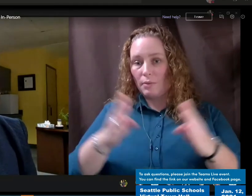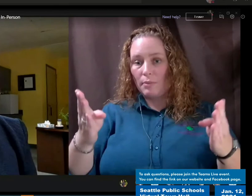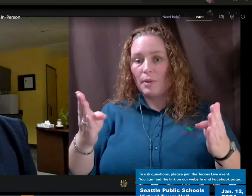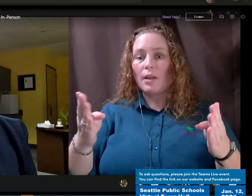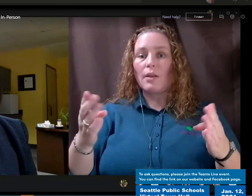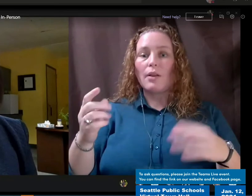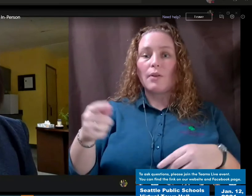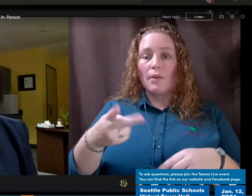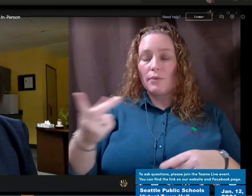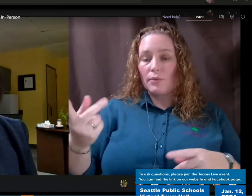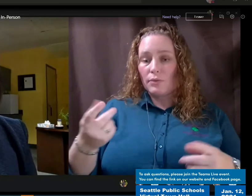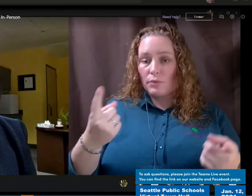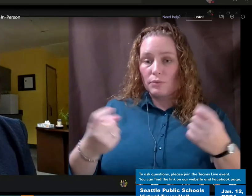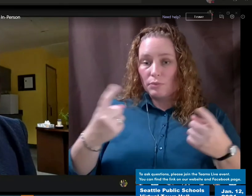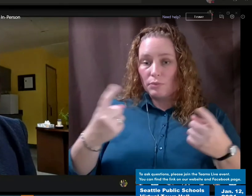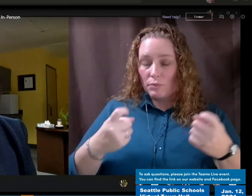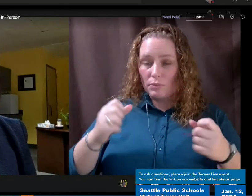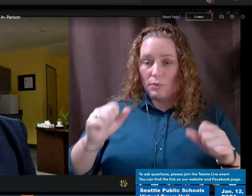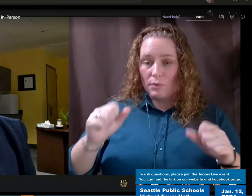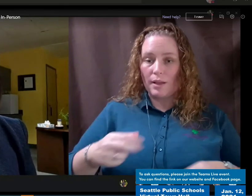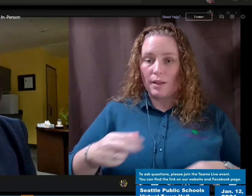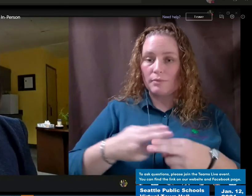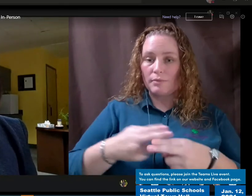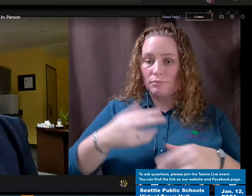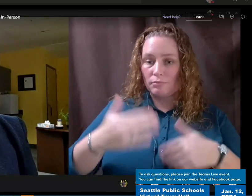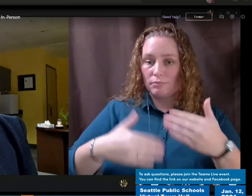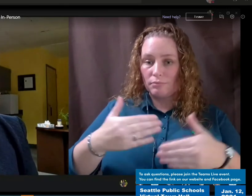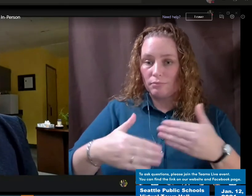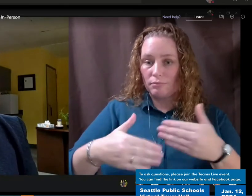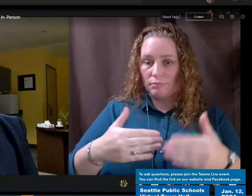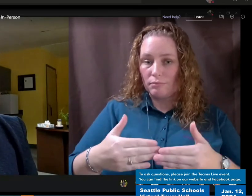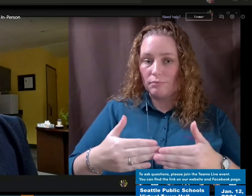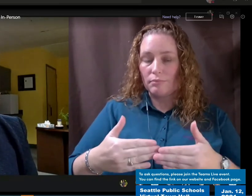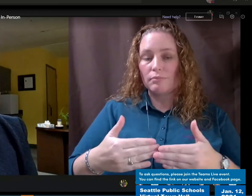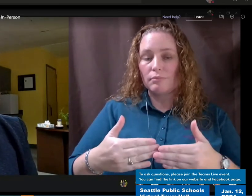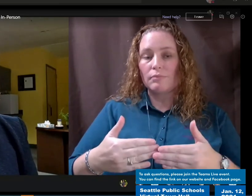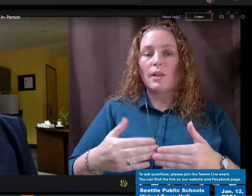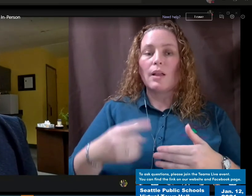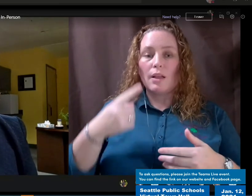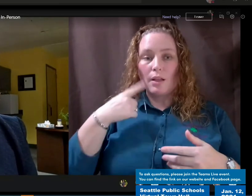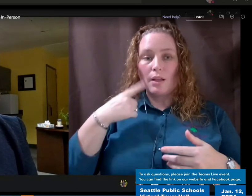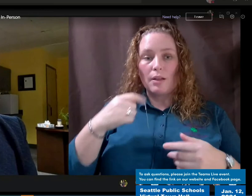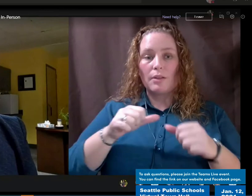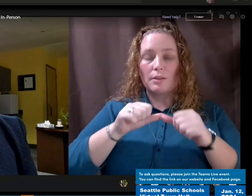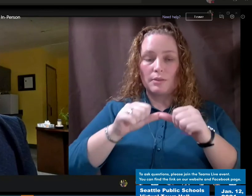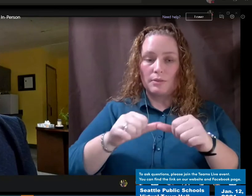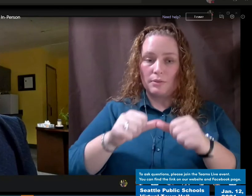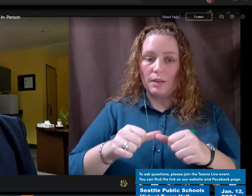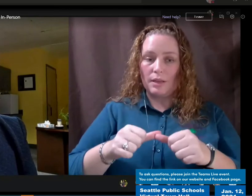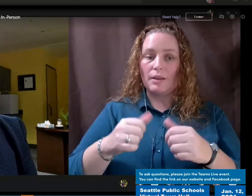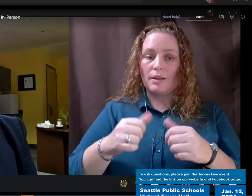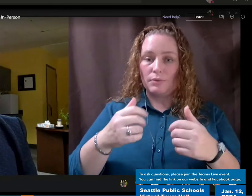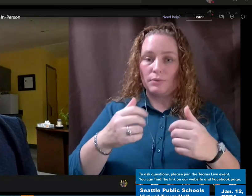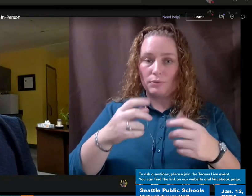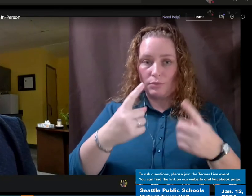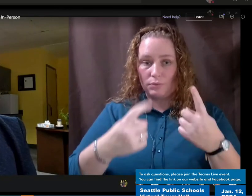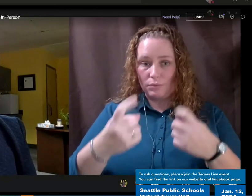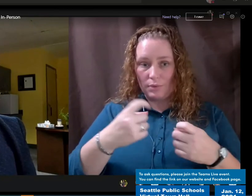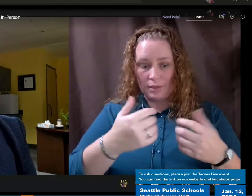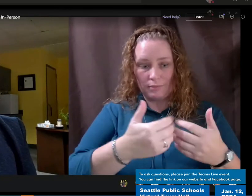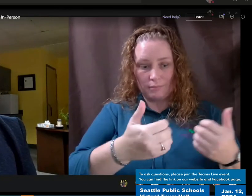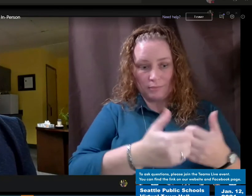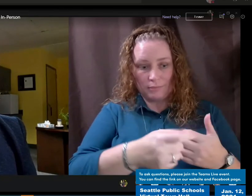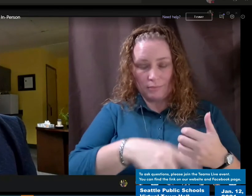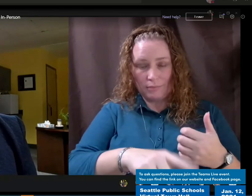through really quickly, and as always, you know, we will continue to sort through the questions. We, as you heard, we have